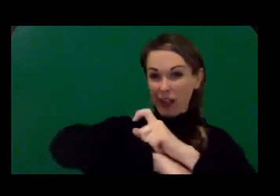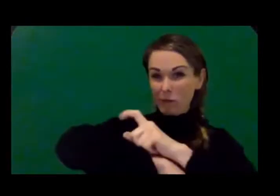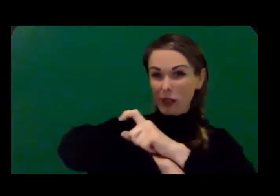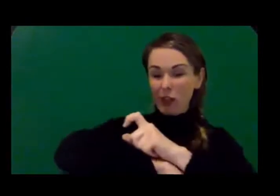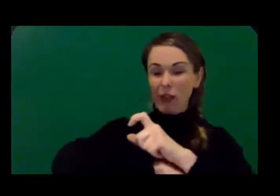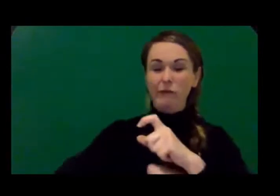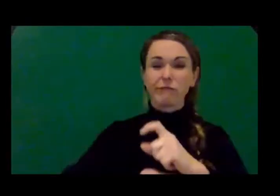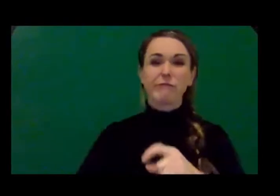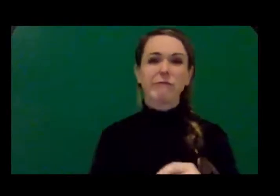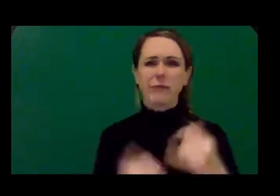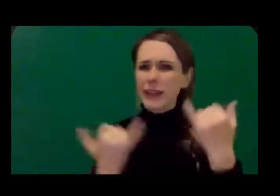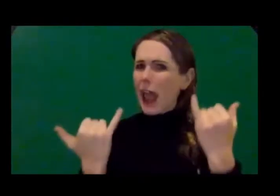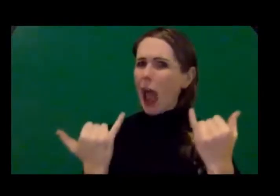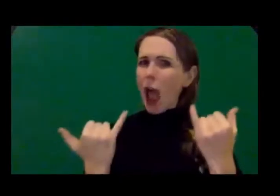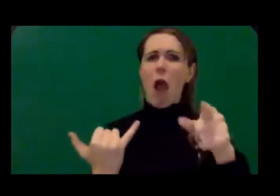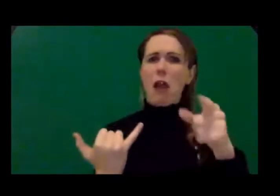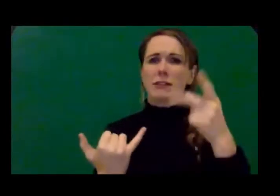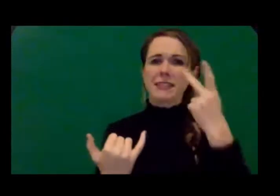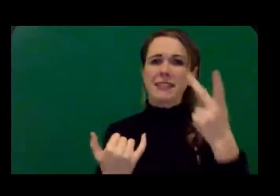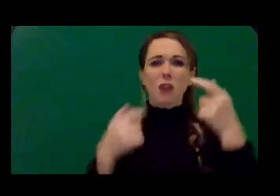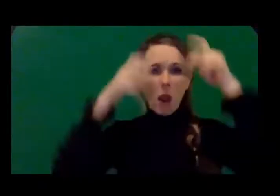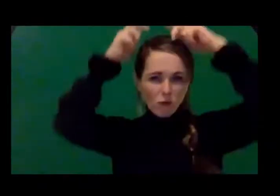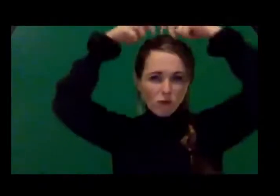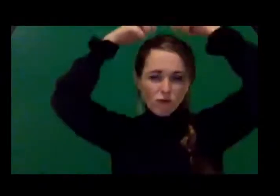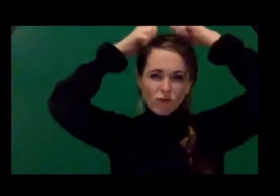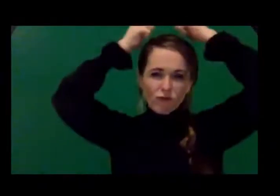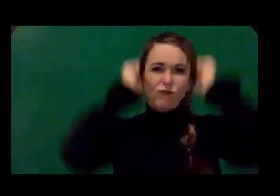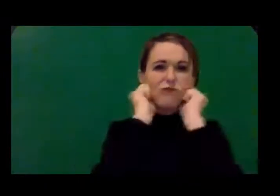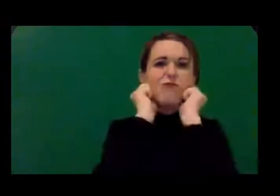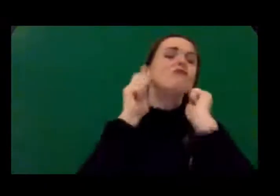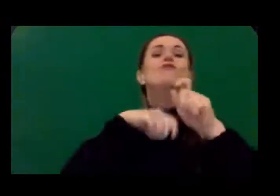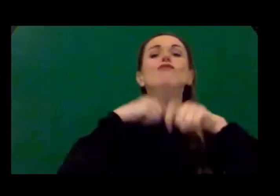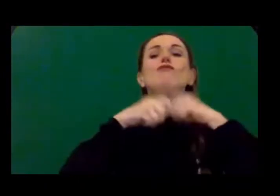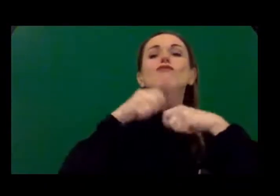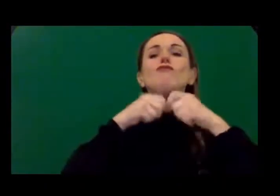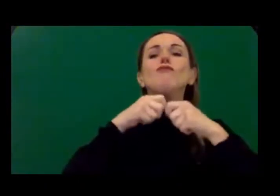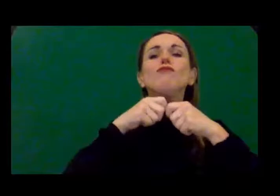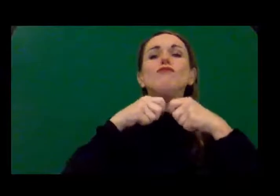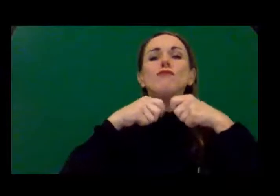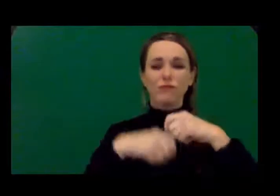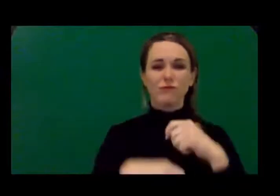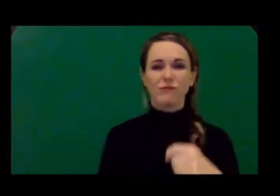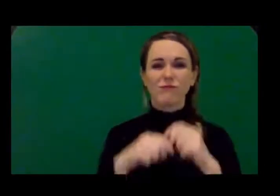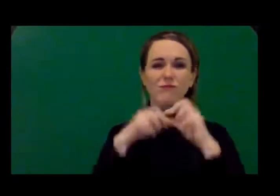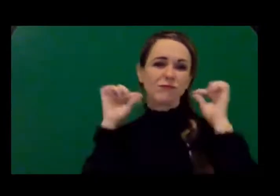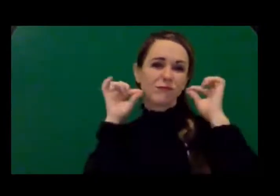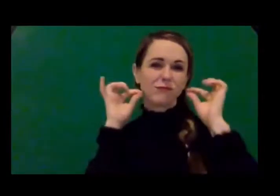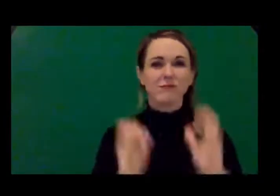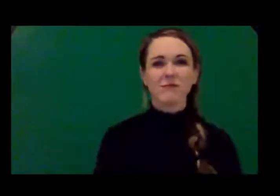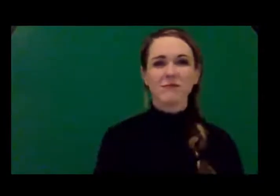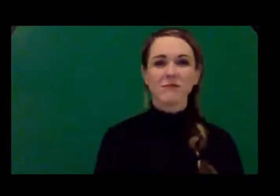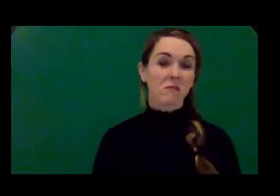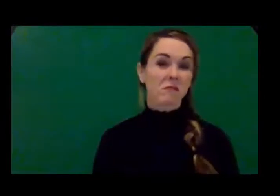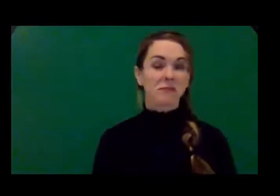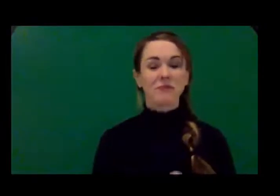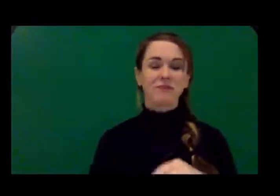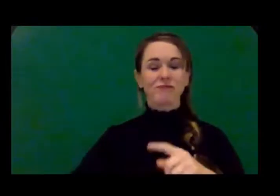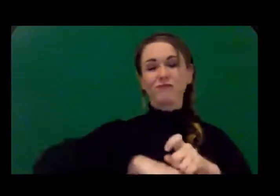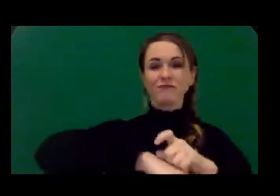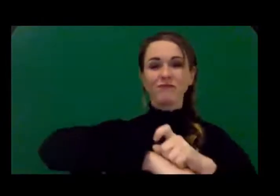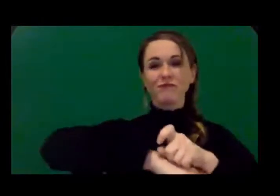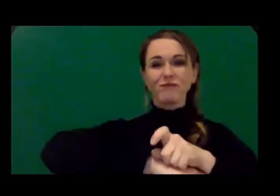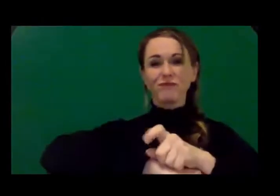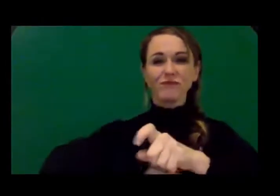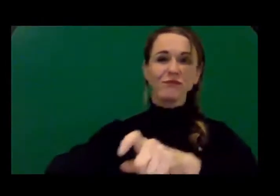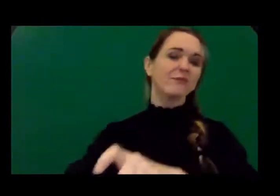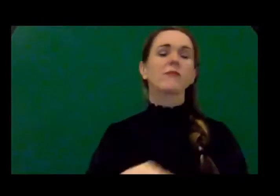now you can see her cute little kerchief tied under her chin. She's walking along. She